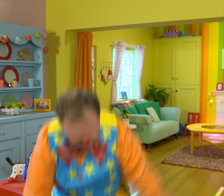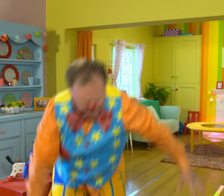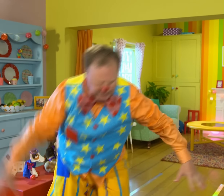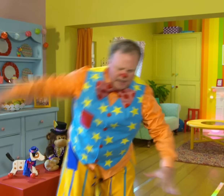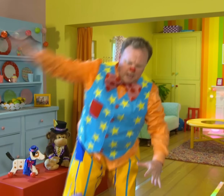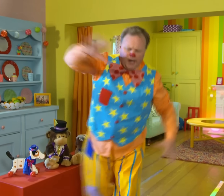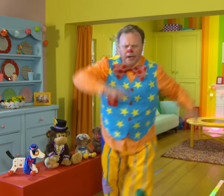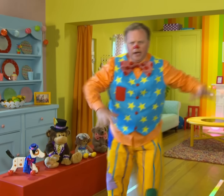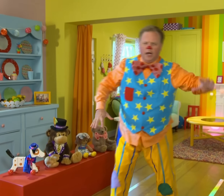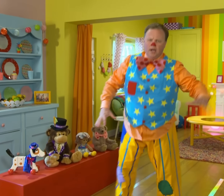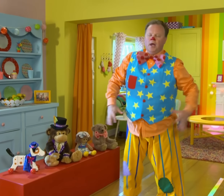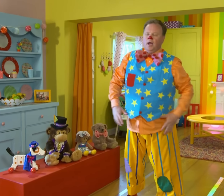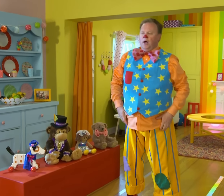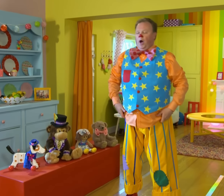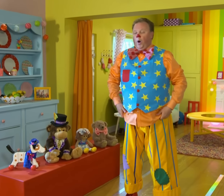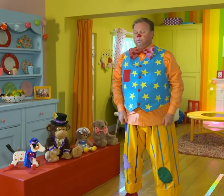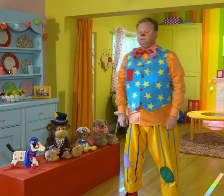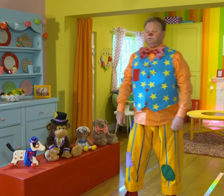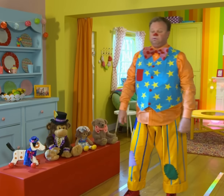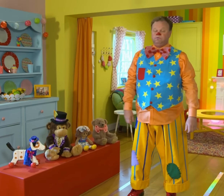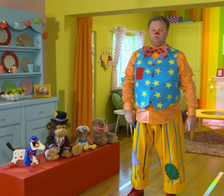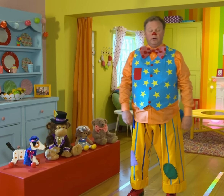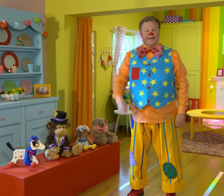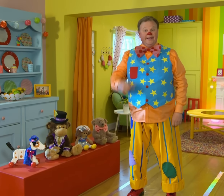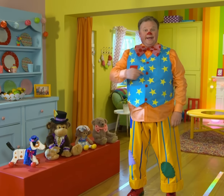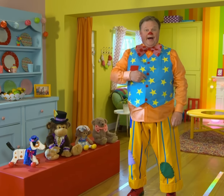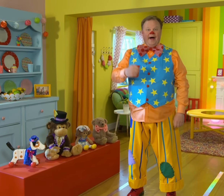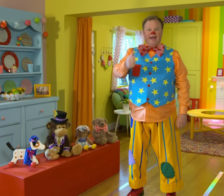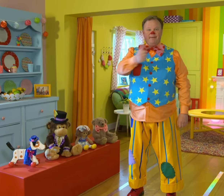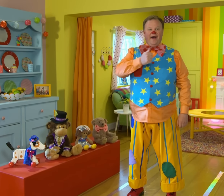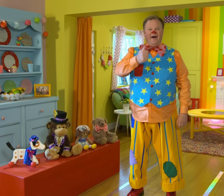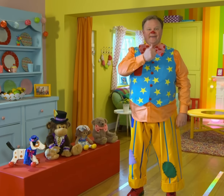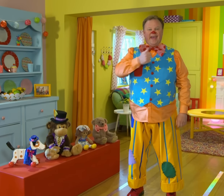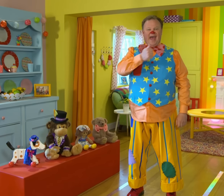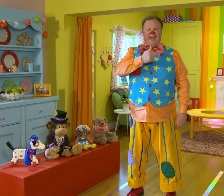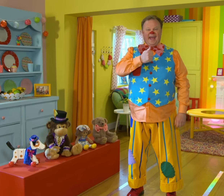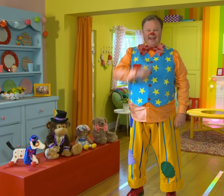Are you okay, Mr. Tumble? I'm okay.